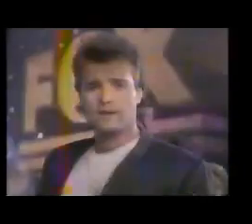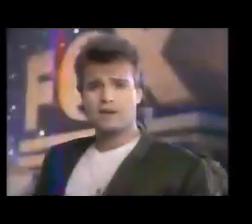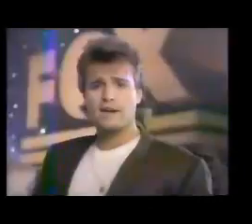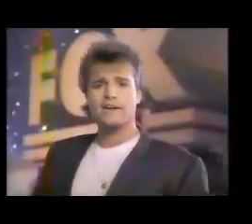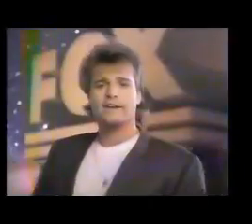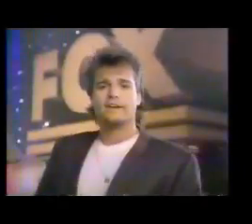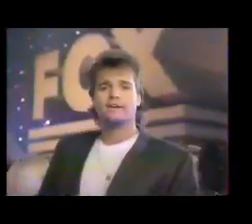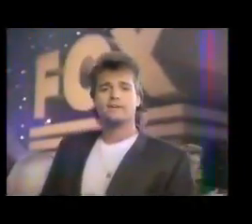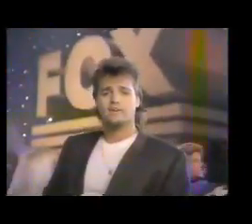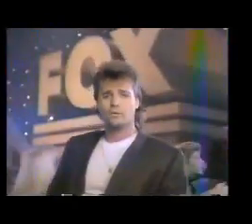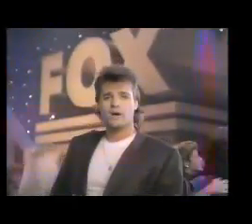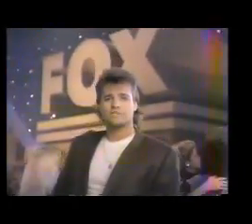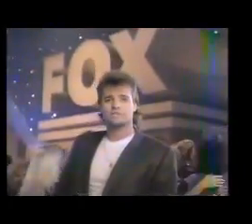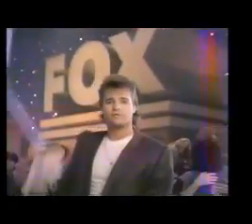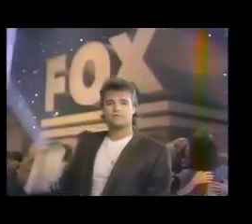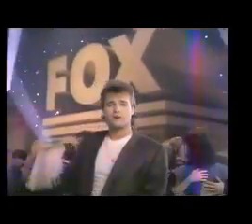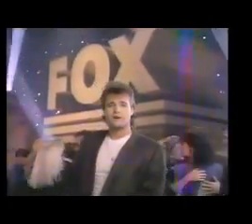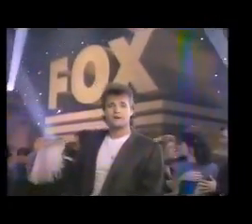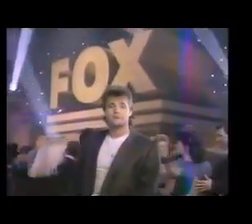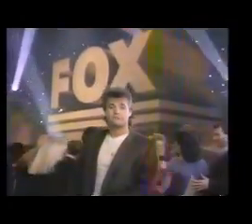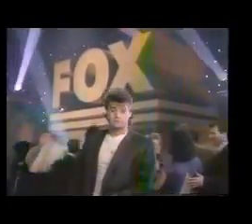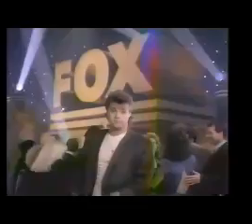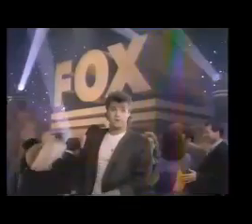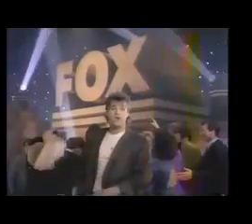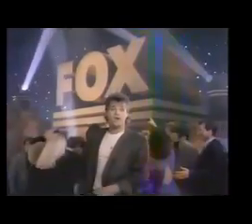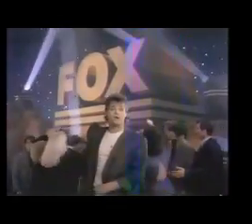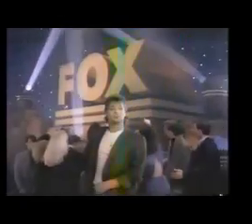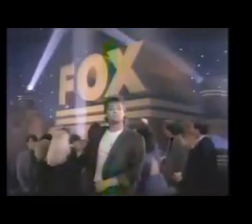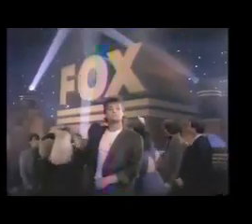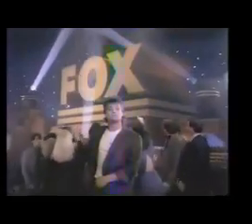Hey, you're watching Fox, yeah?